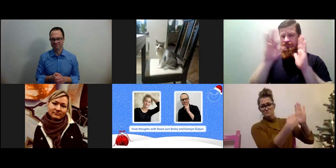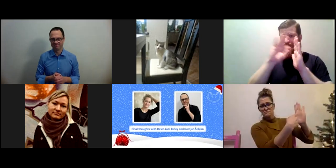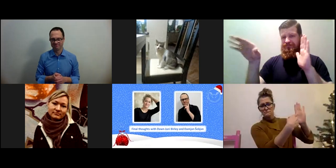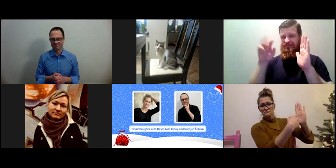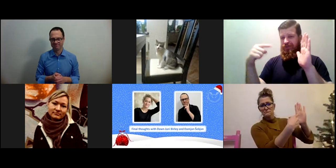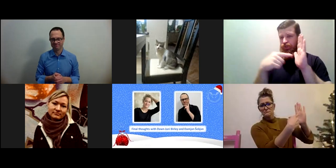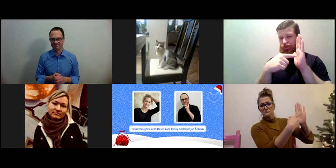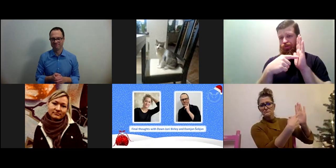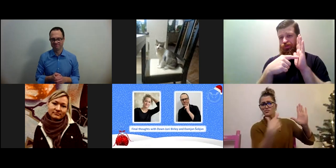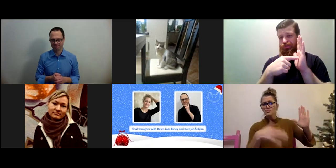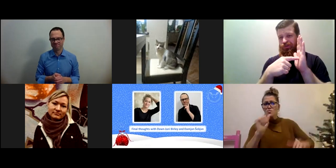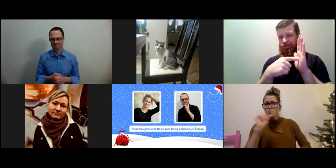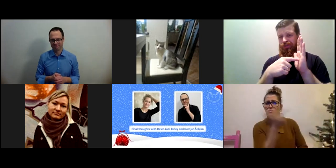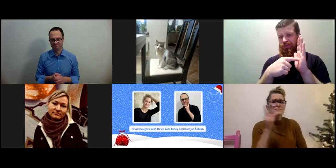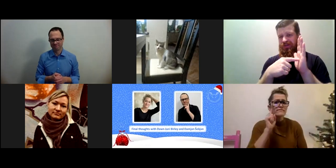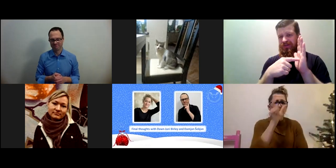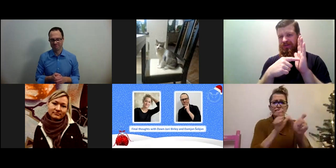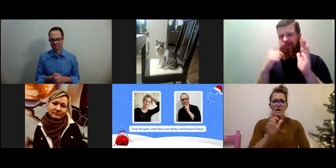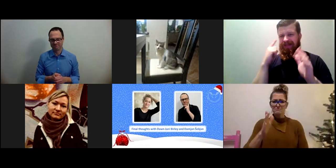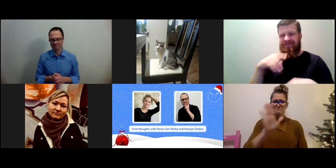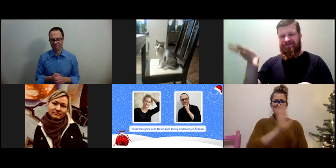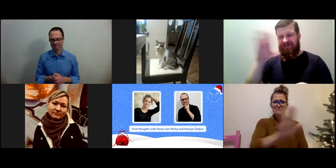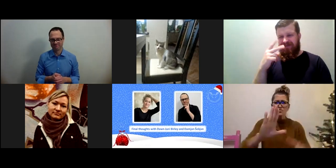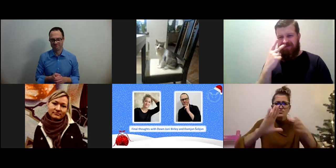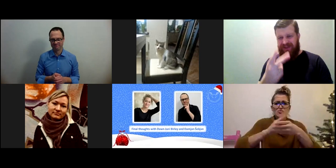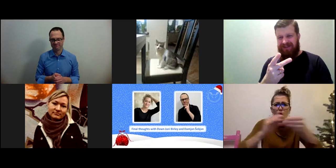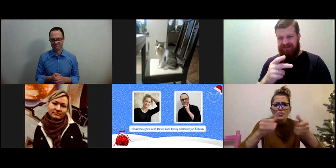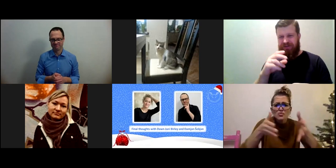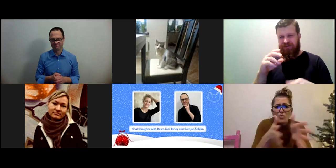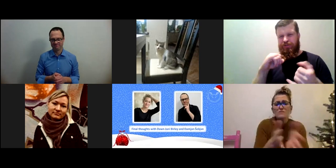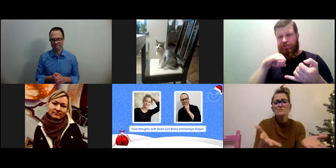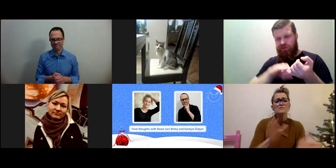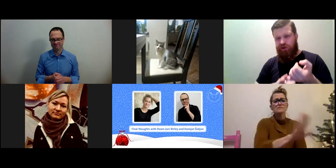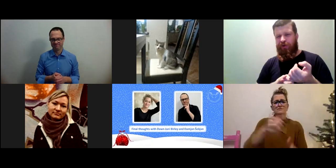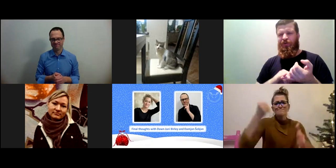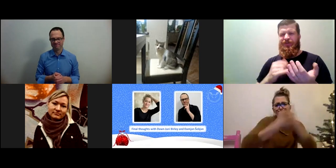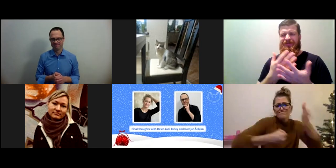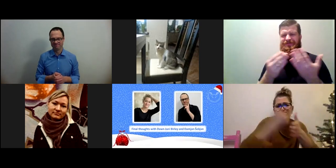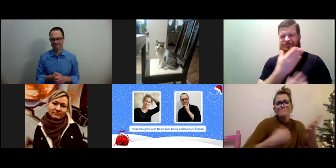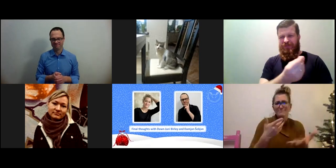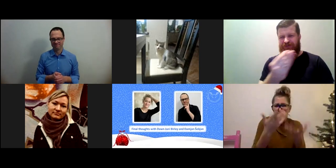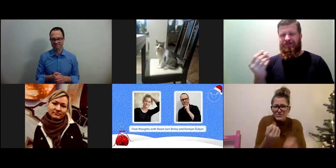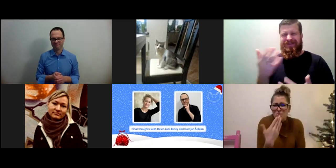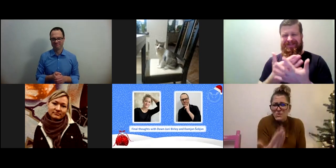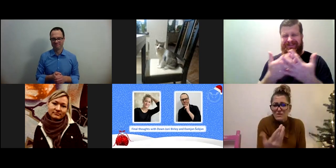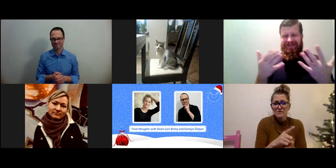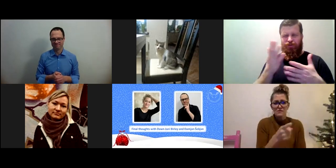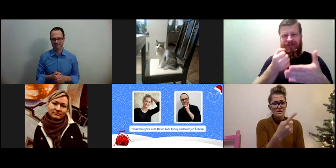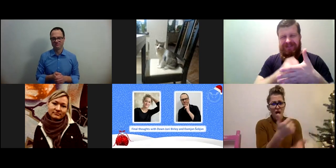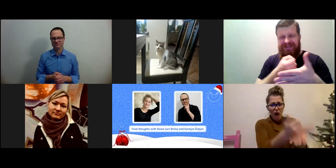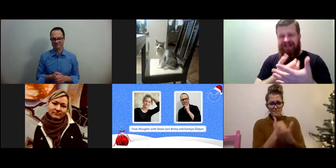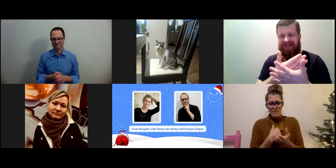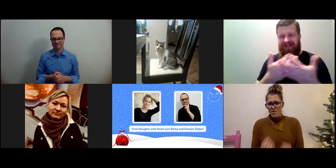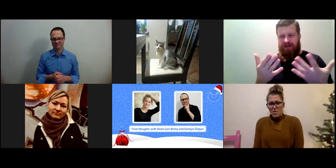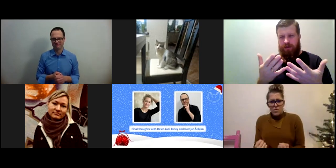politicians share this wealth of knowledge that we have, thanks to all these presenters that you have put